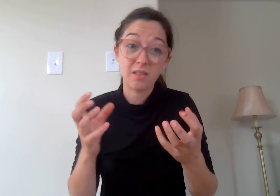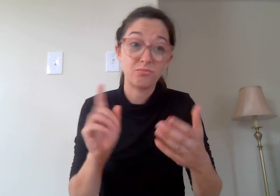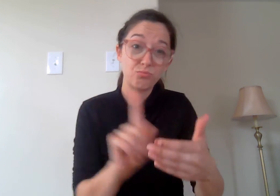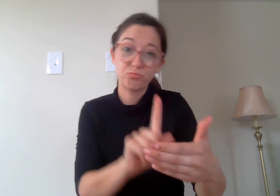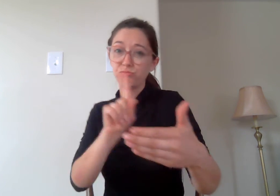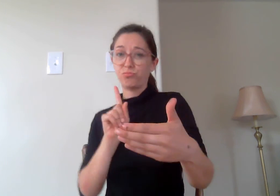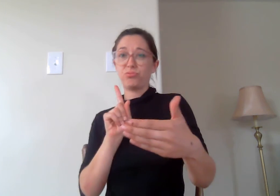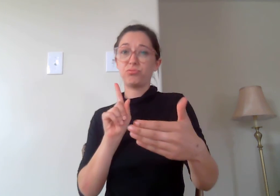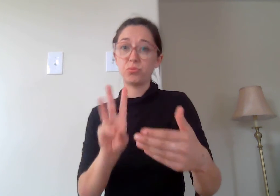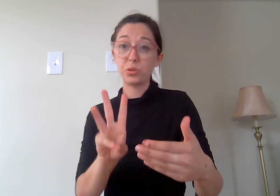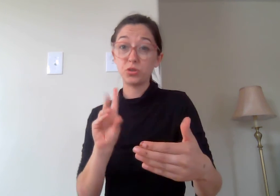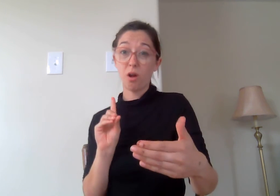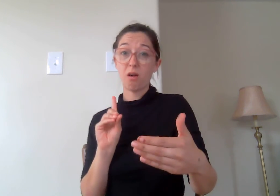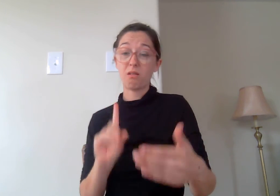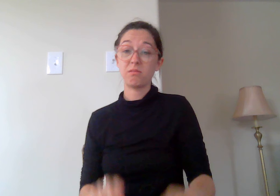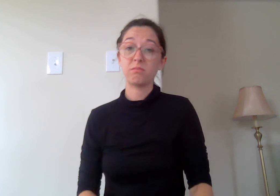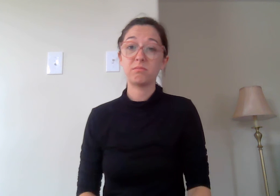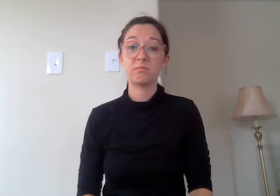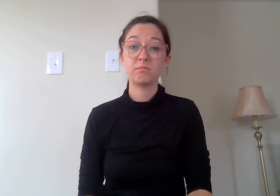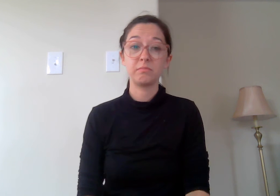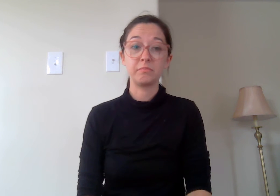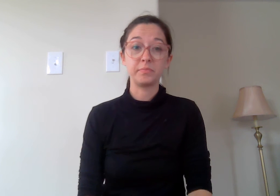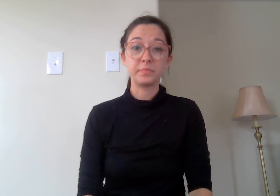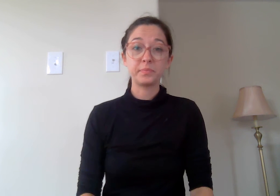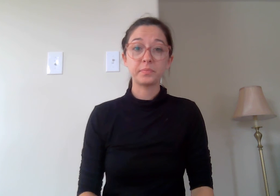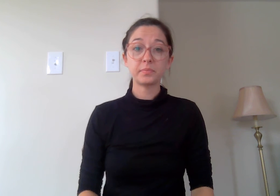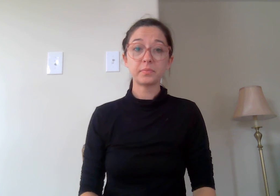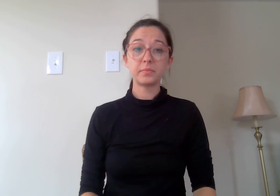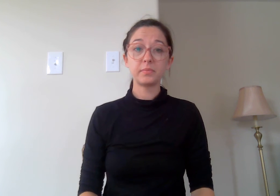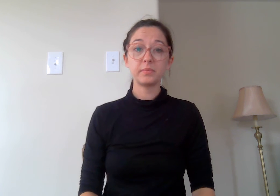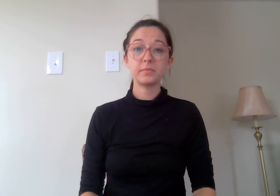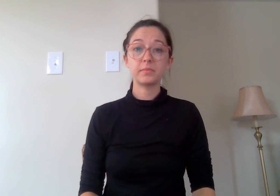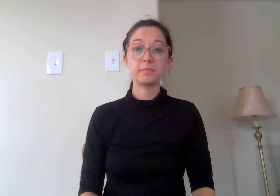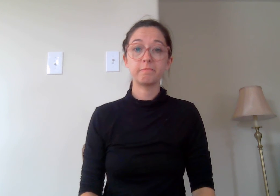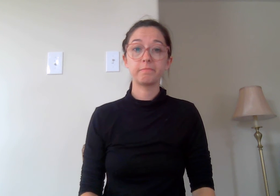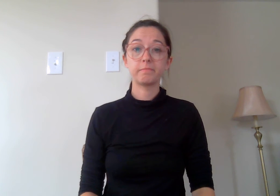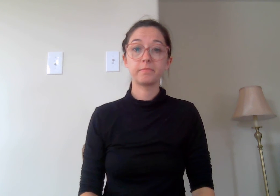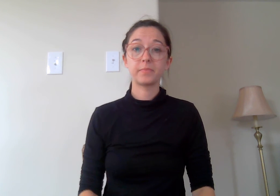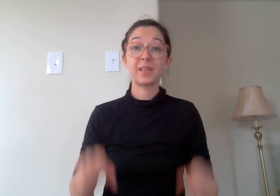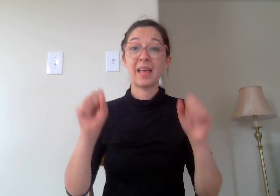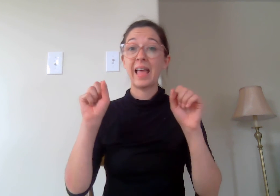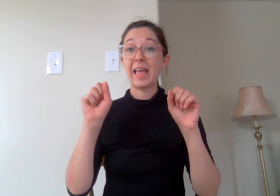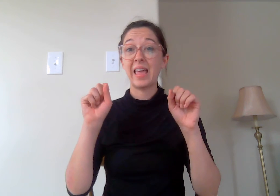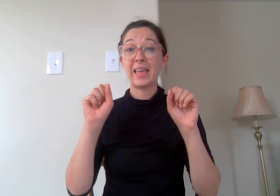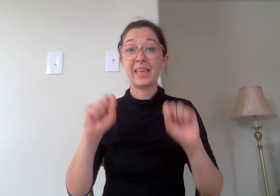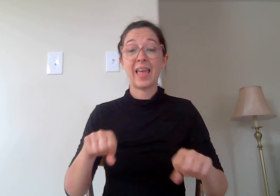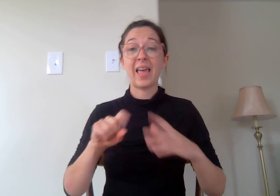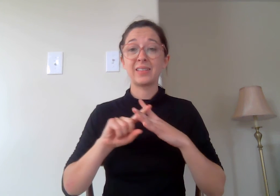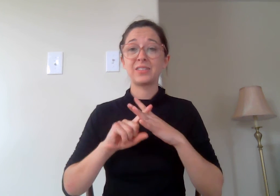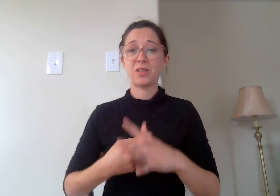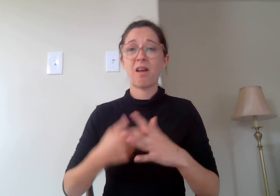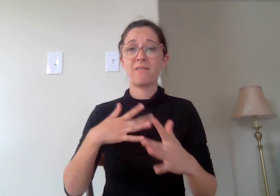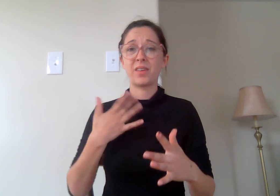All of these effects contribute to fatigue and a sense of hopelessness and helplessness, which often intensifies thinking errors. So you'll see